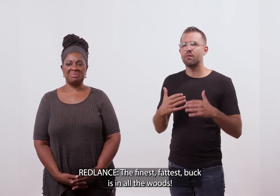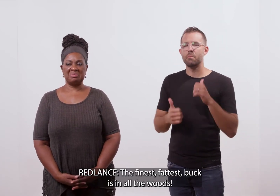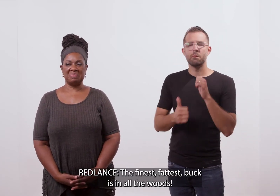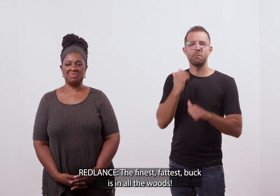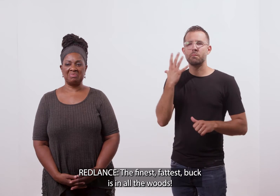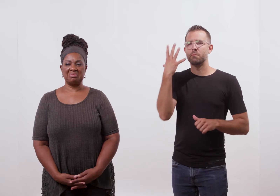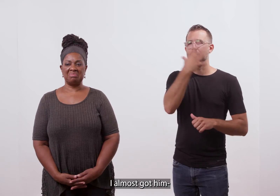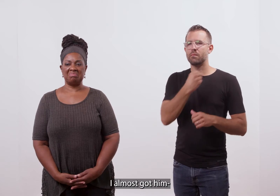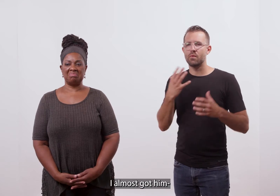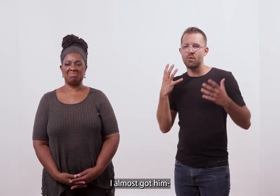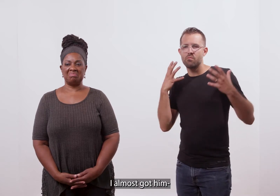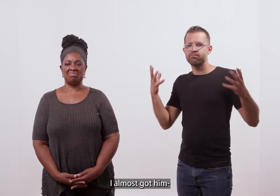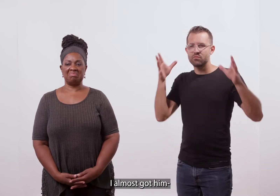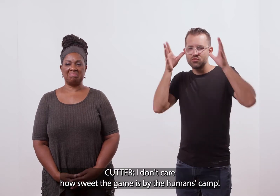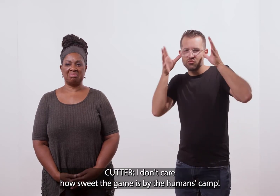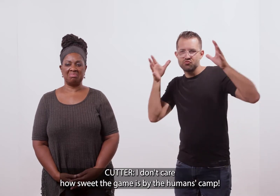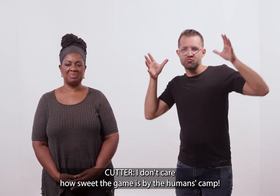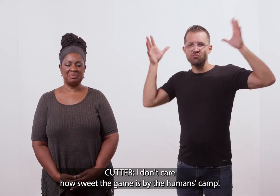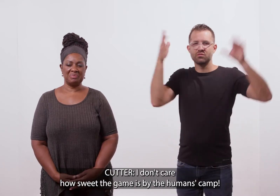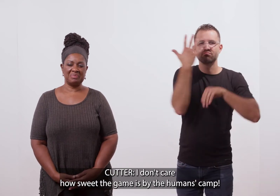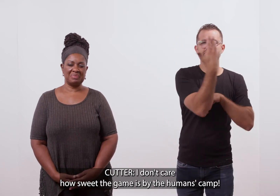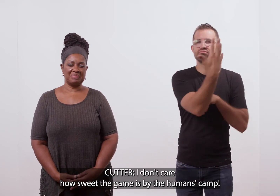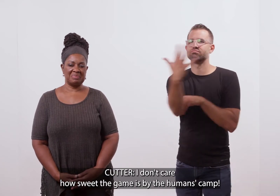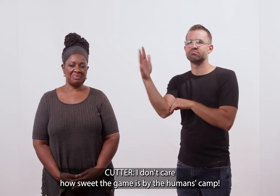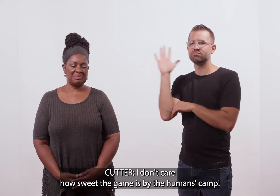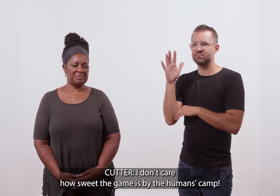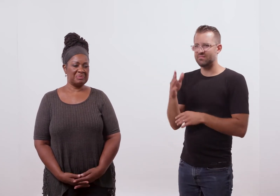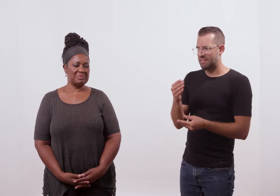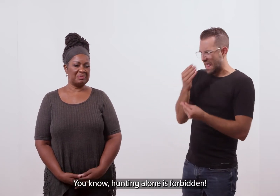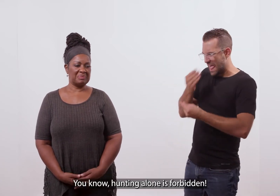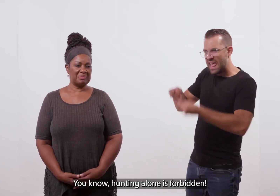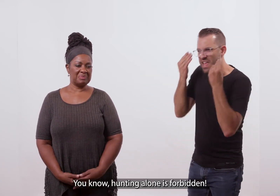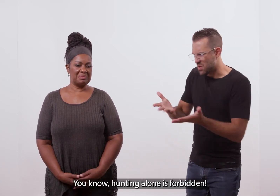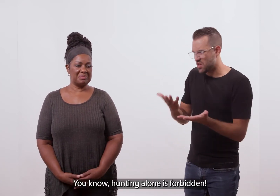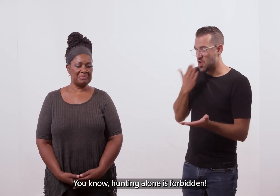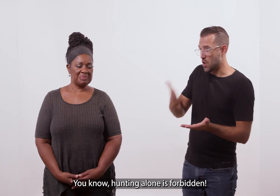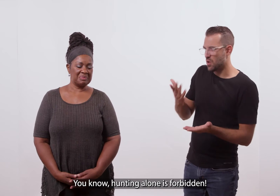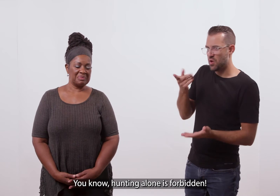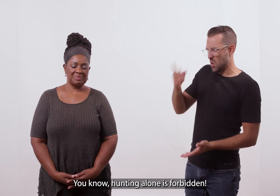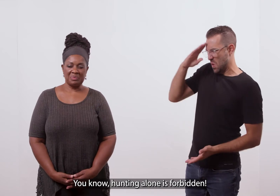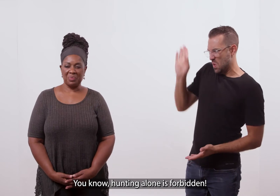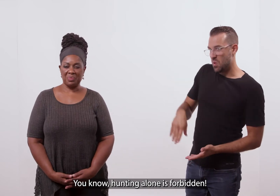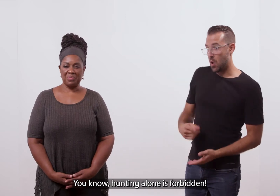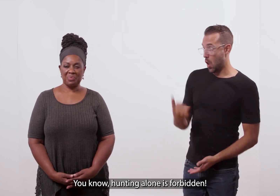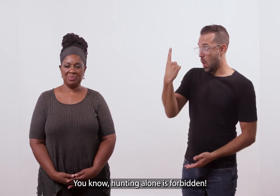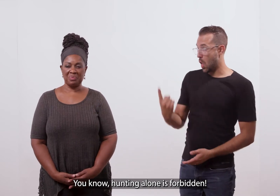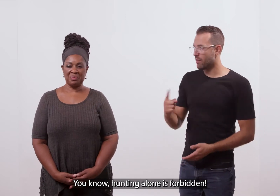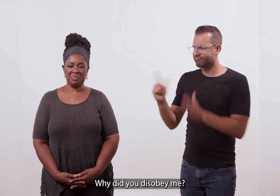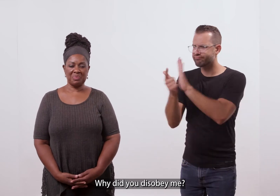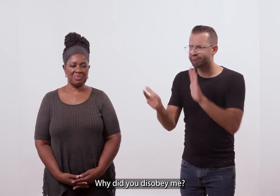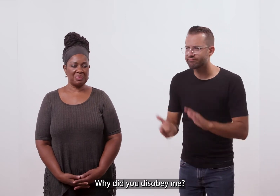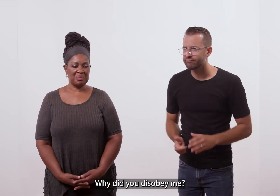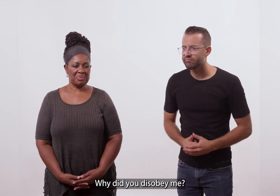woods. I almost got him. I don't care how sweet the game is by the humans' camp. You know hunting alone is forbidden. Why